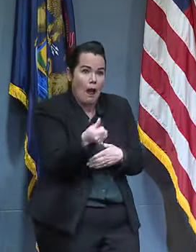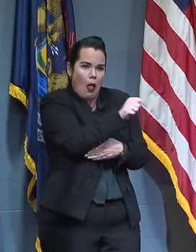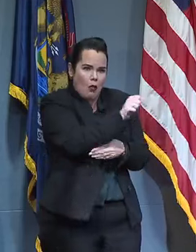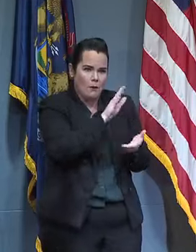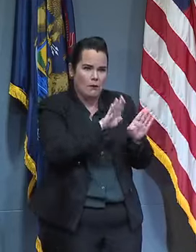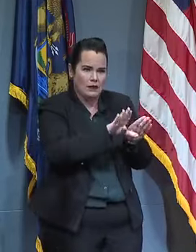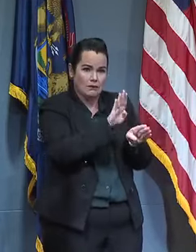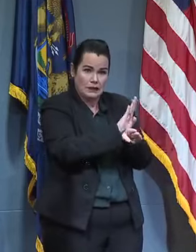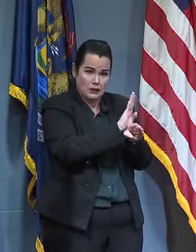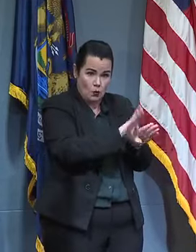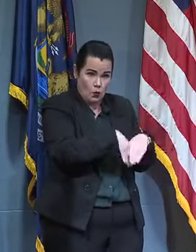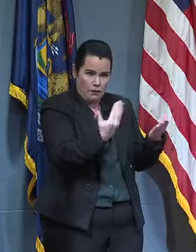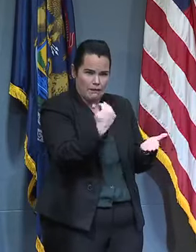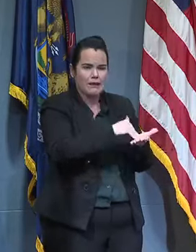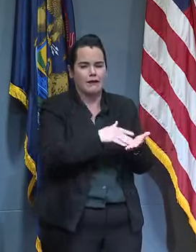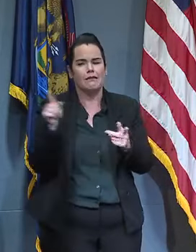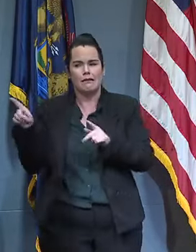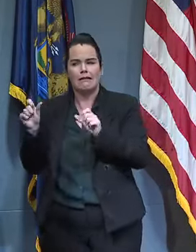thanks.